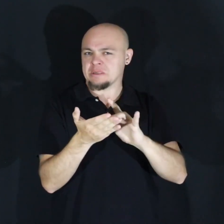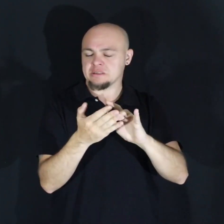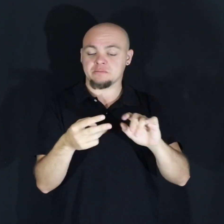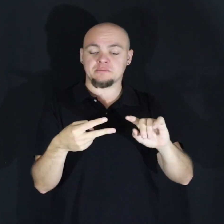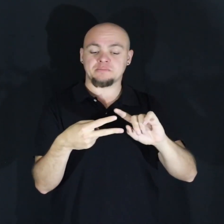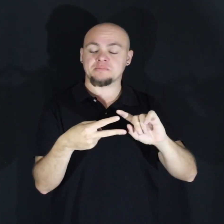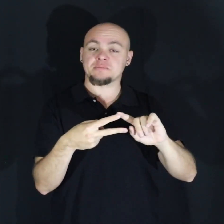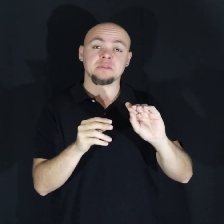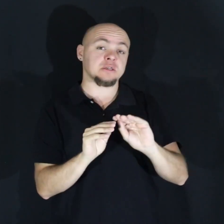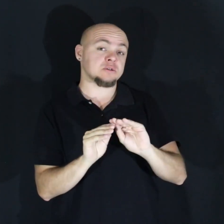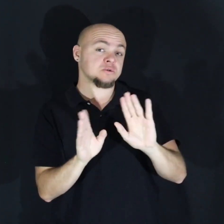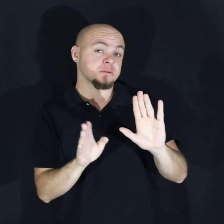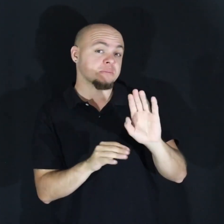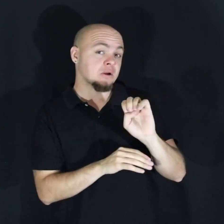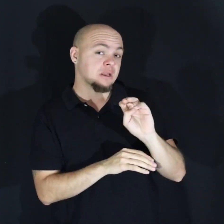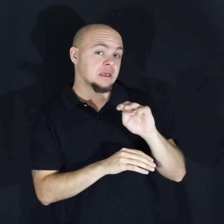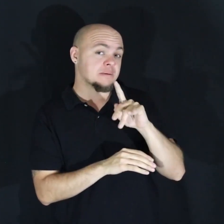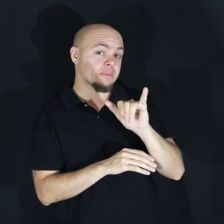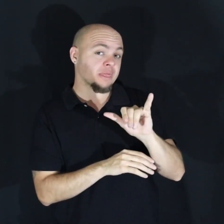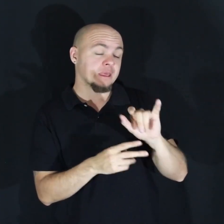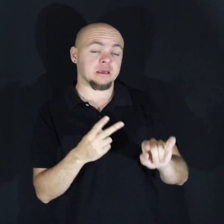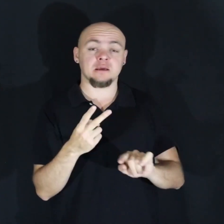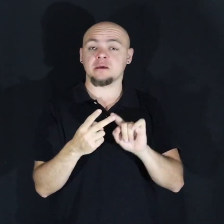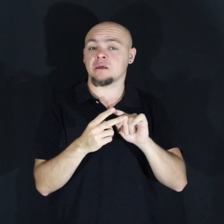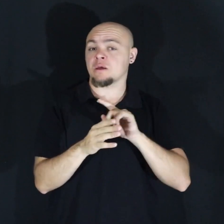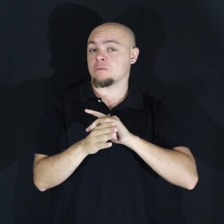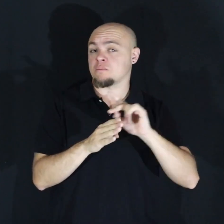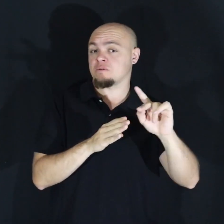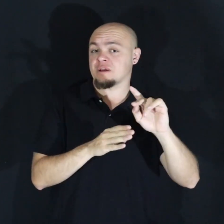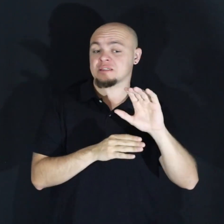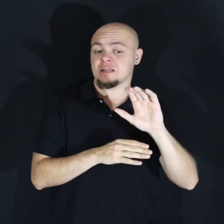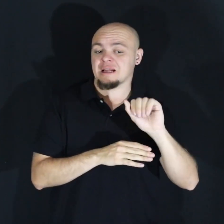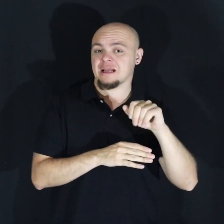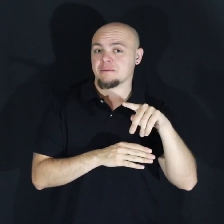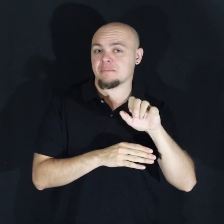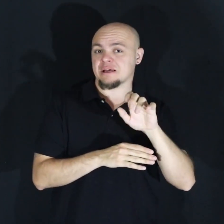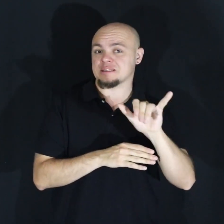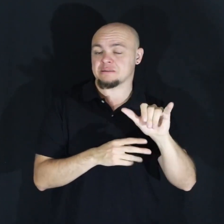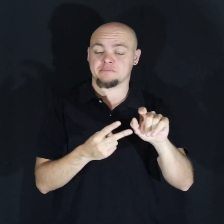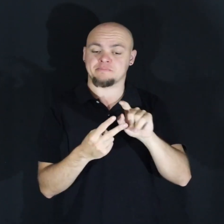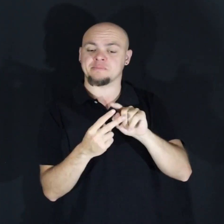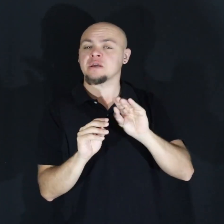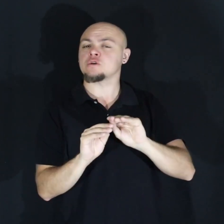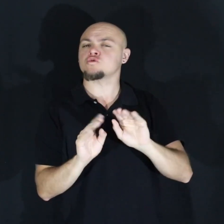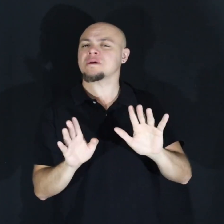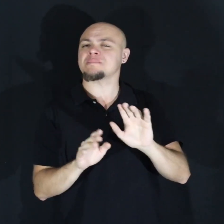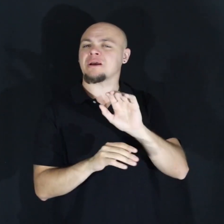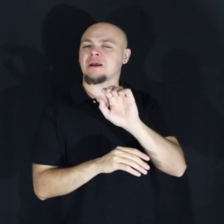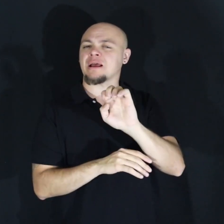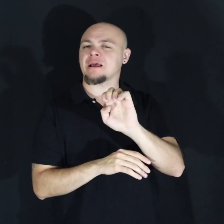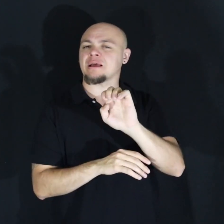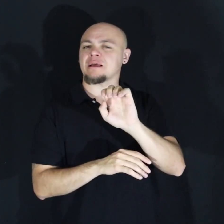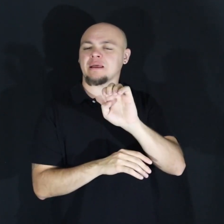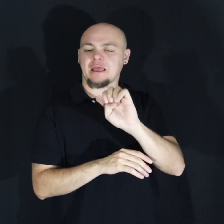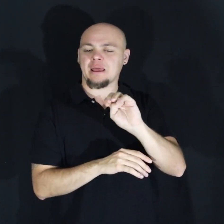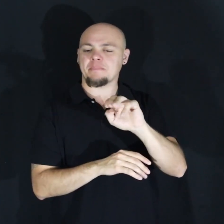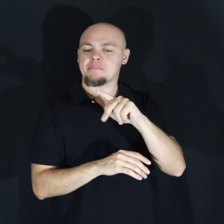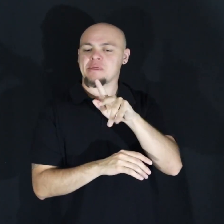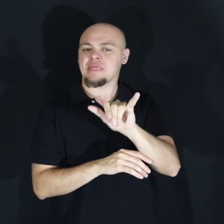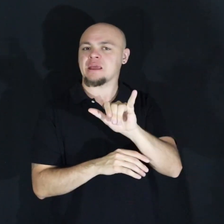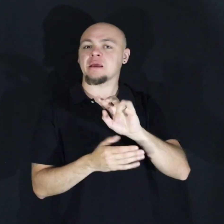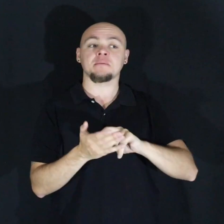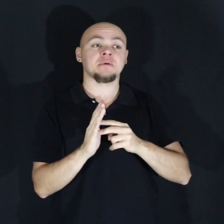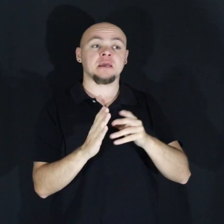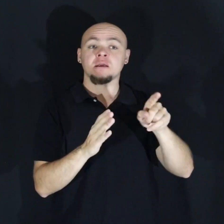of transparent empathy balanced against professional opacity. Transparent empathy meaning simply a provider who